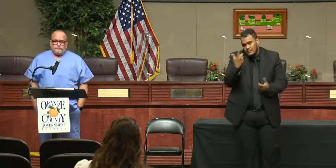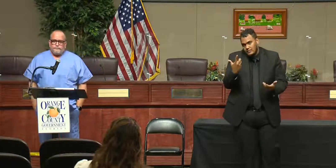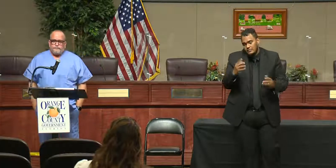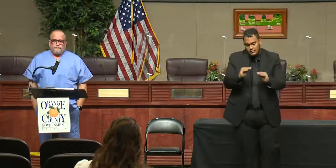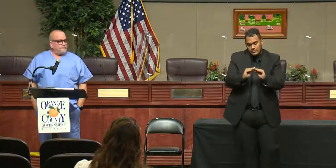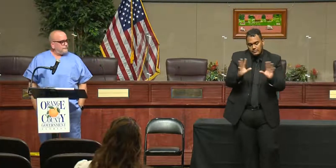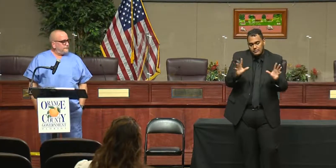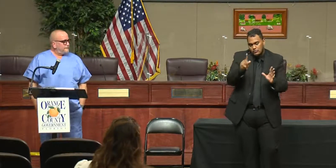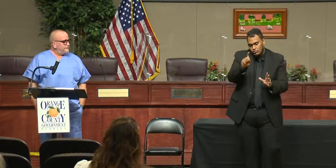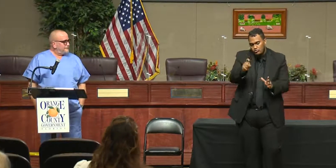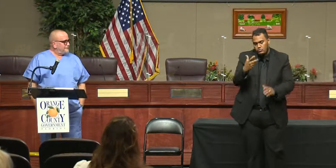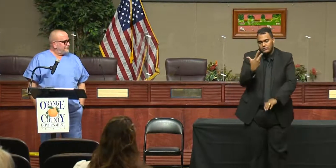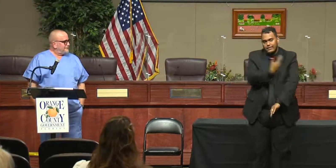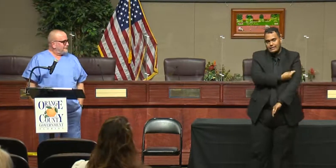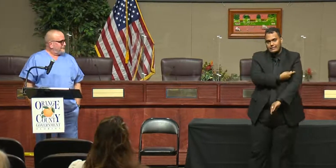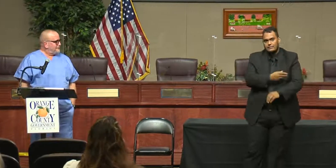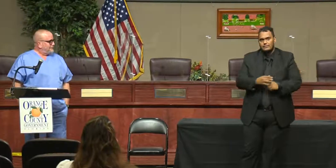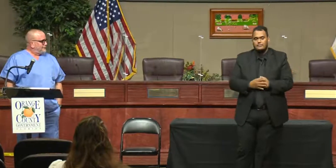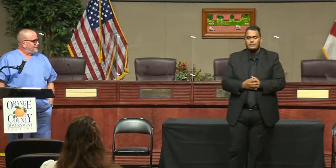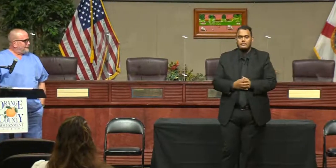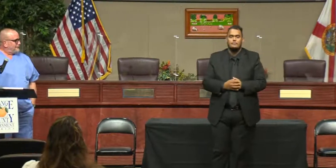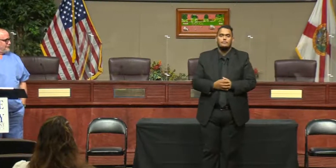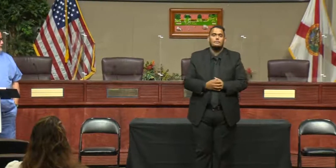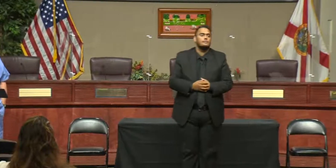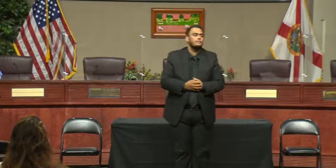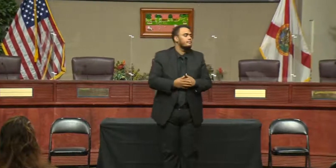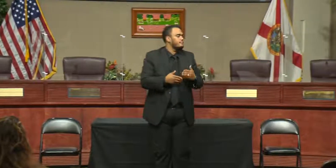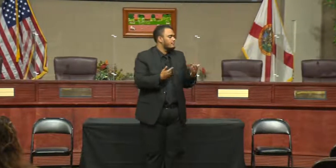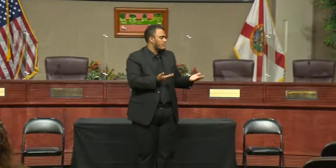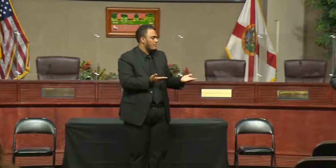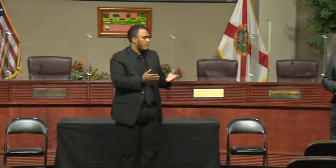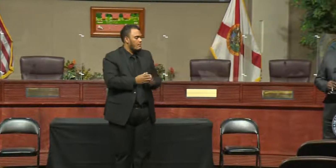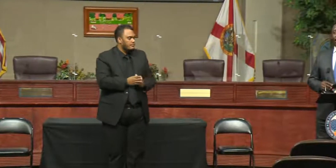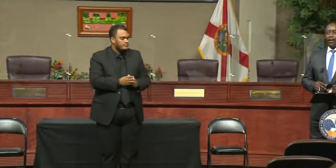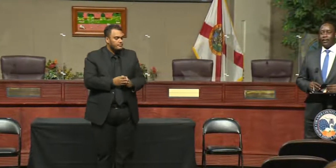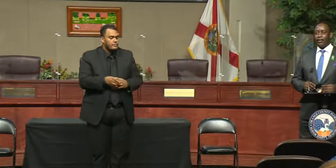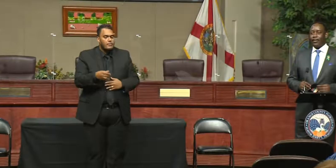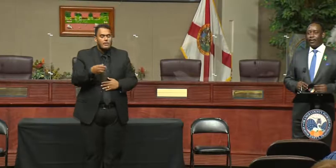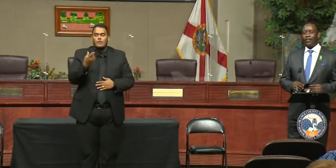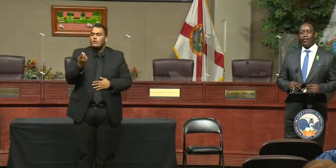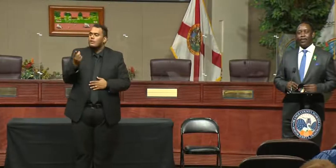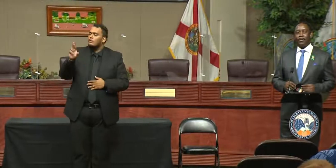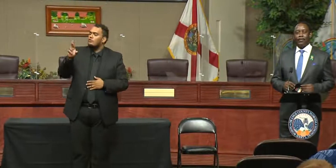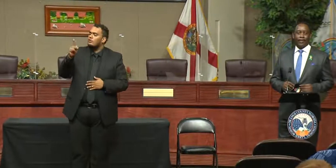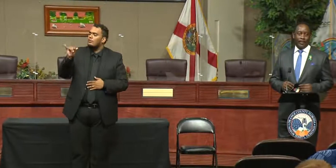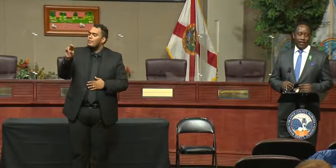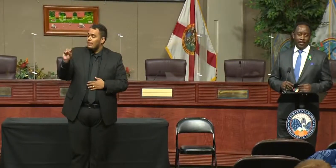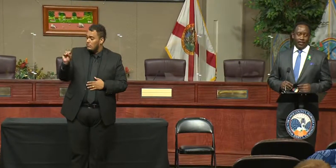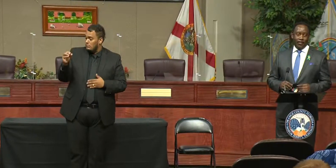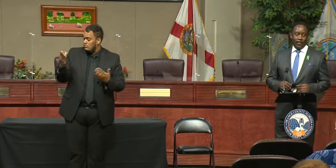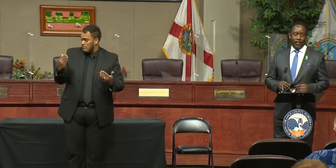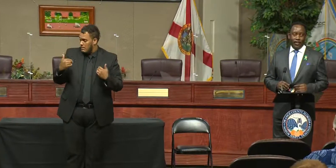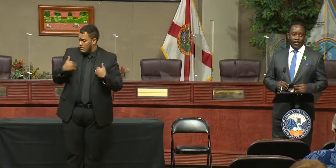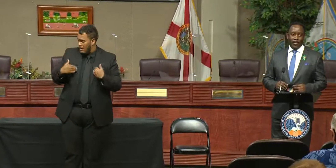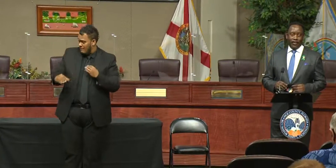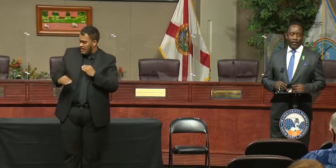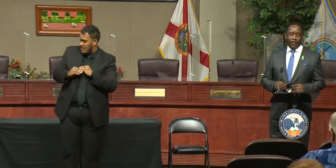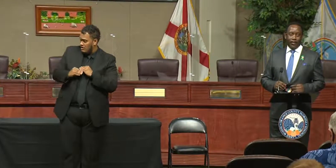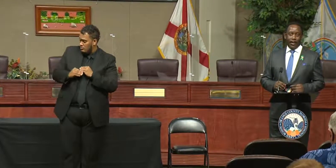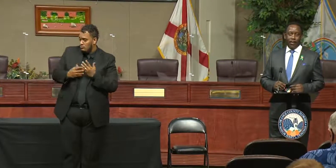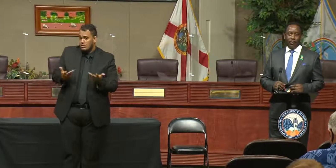And maybe, Dr. Pino, if the team has an extra dose, if one of